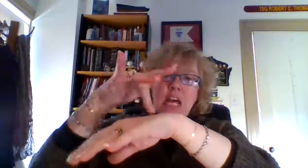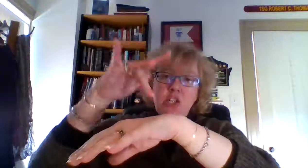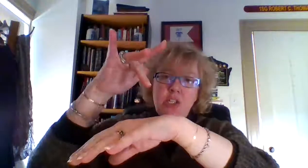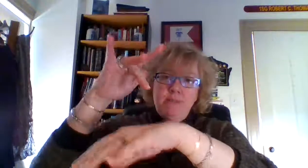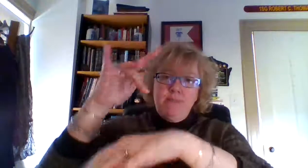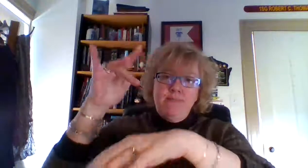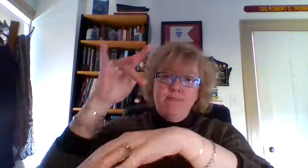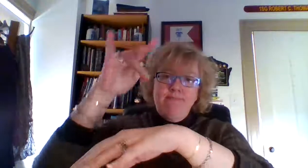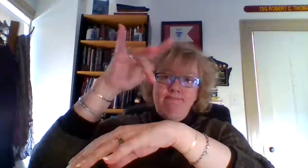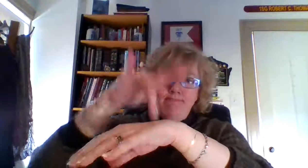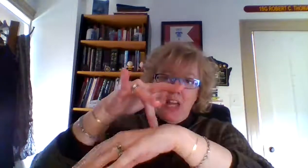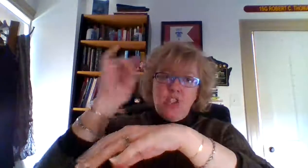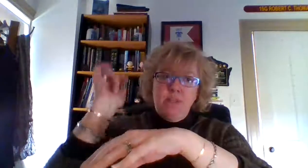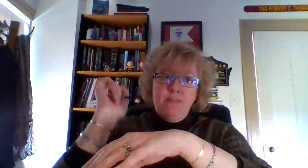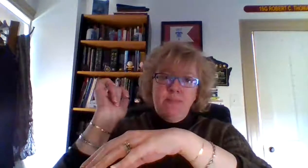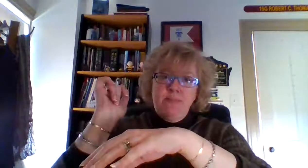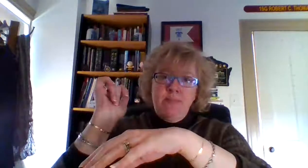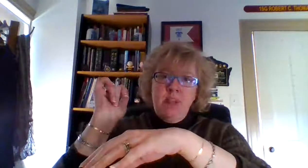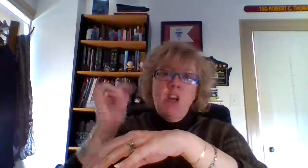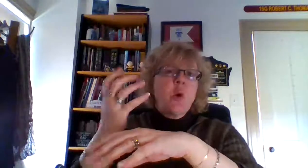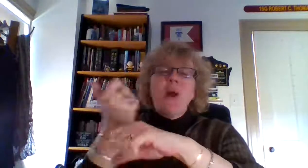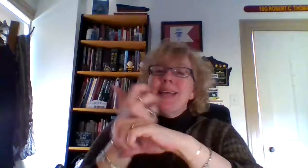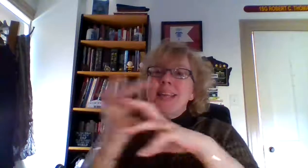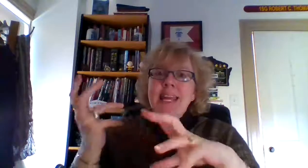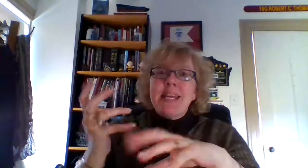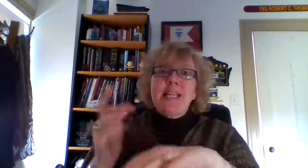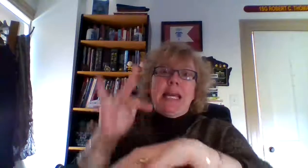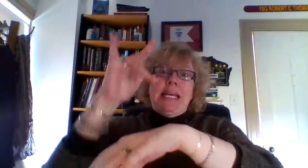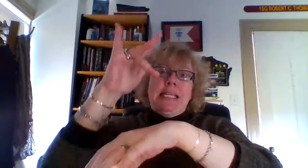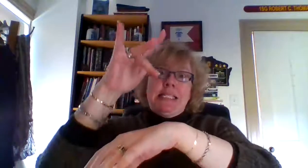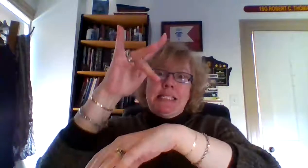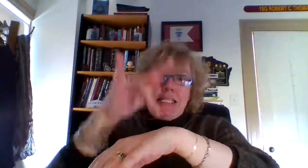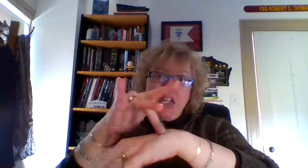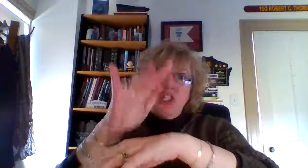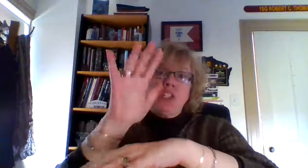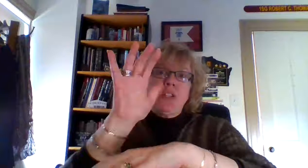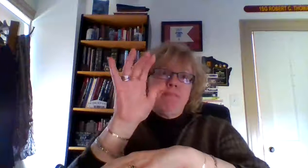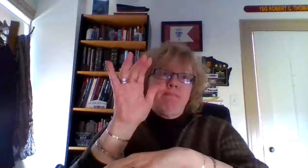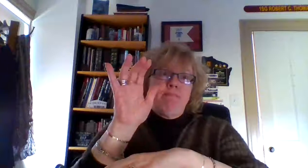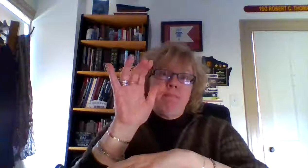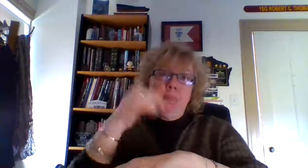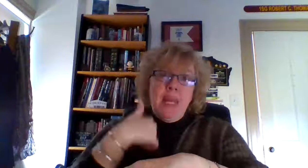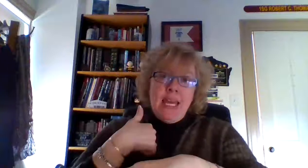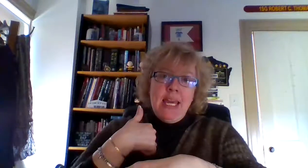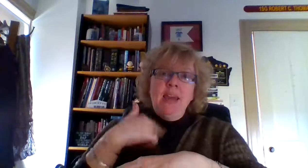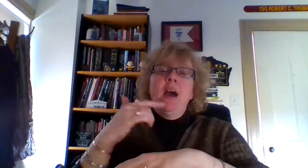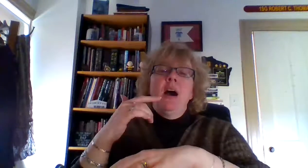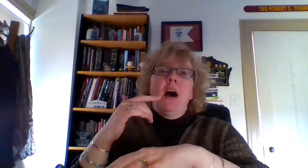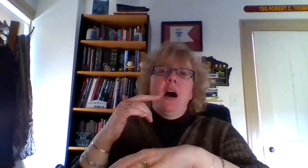Touch. Touch. So it's anything like touch me,